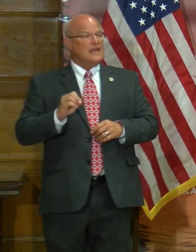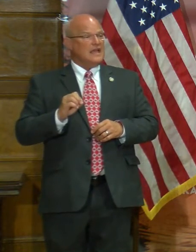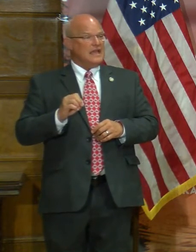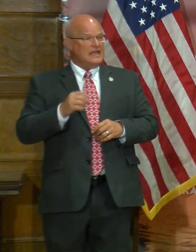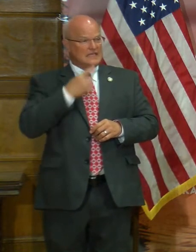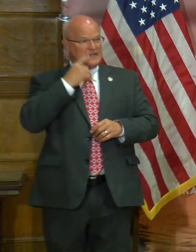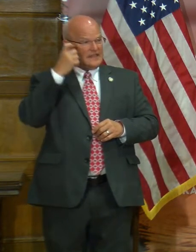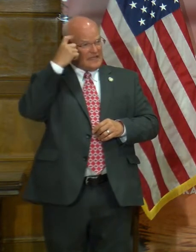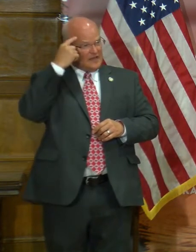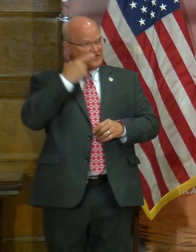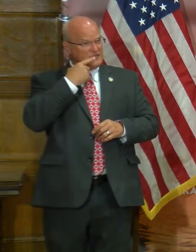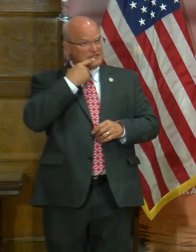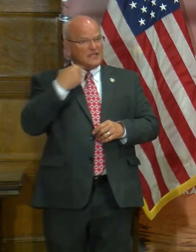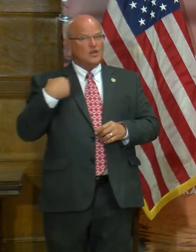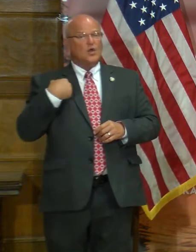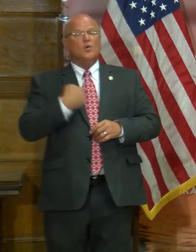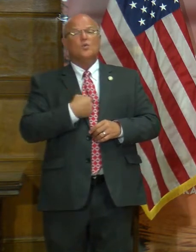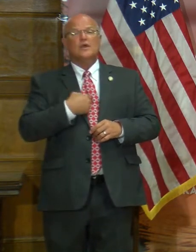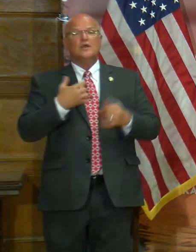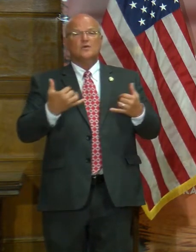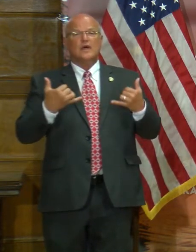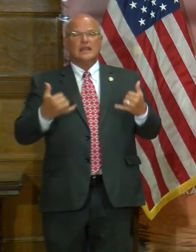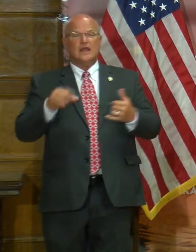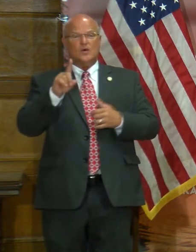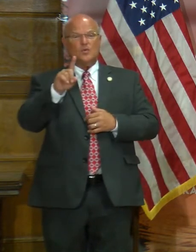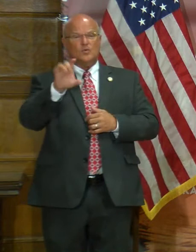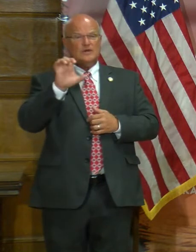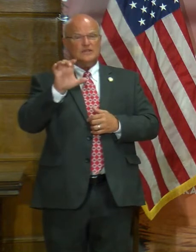As mentioned by the Governor, we are at